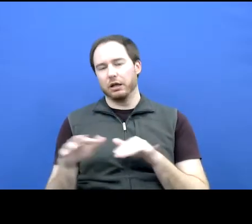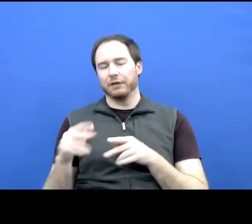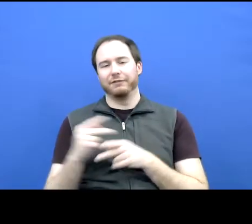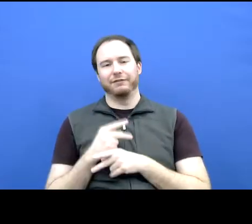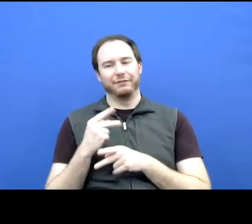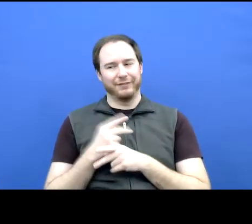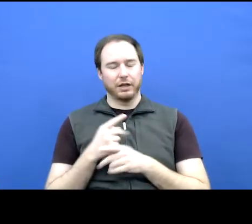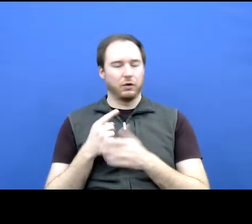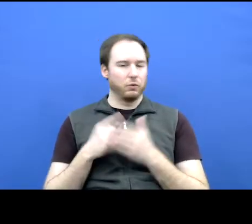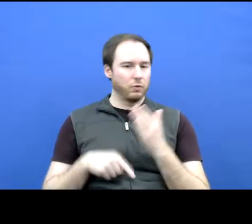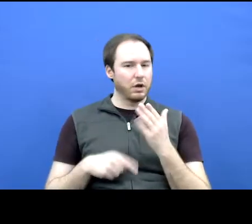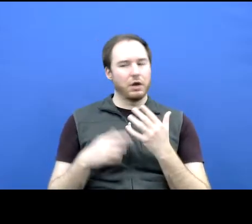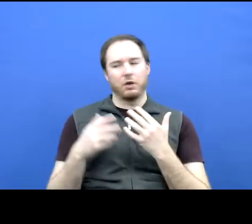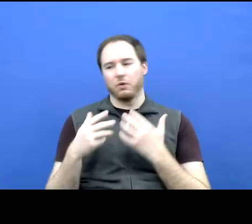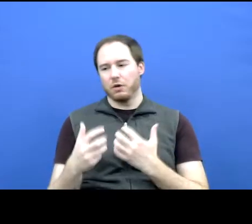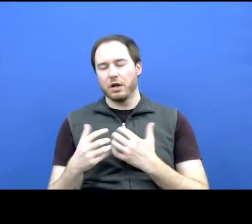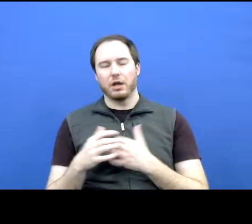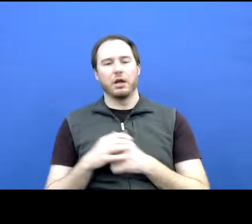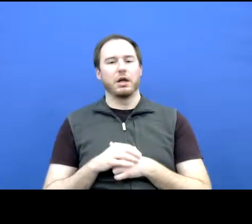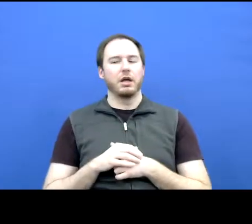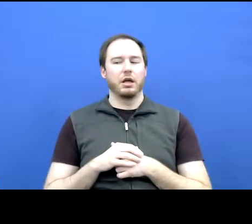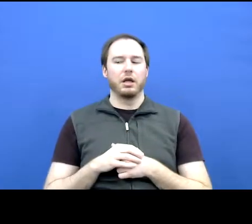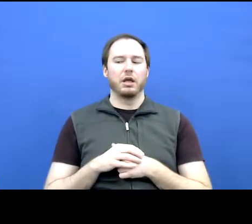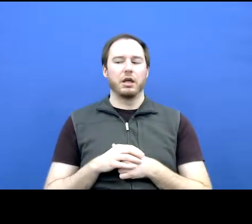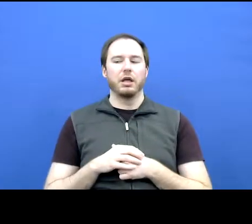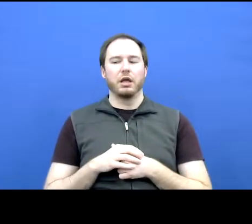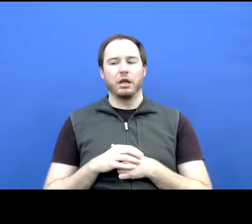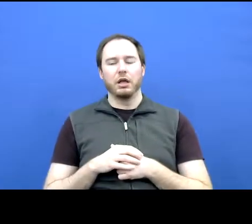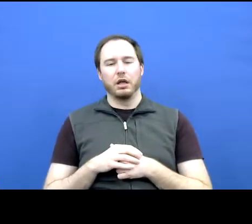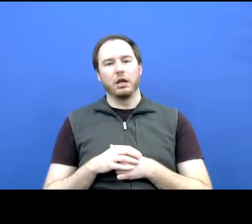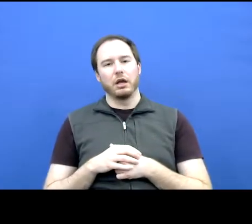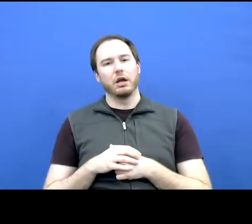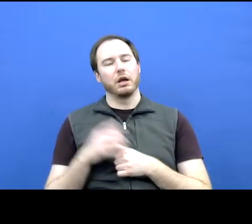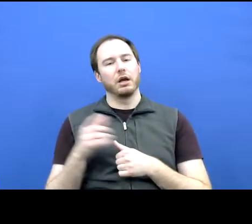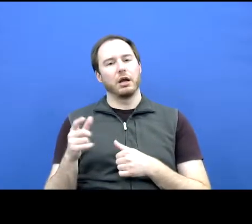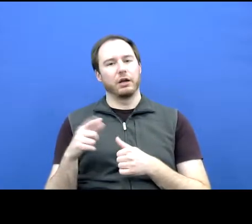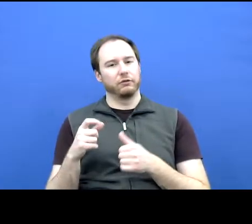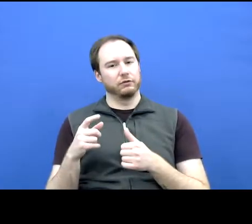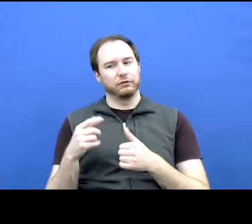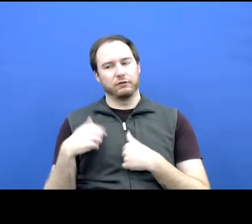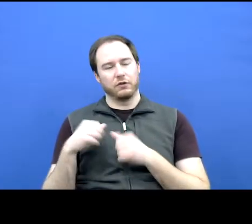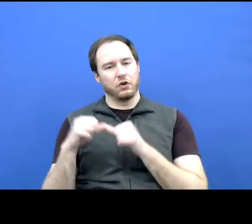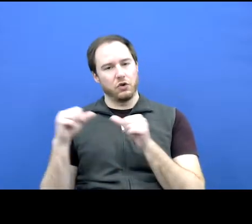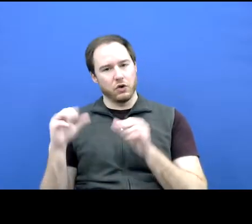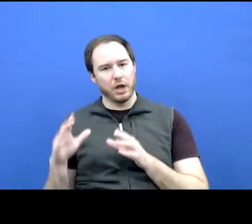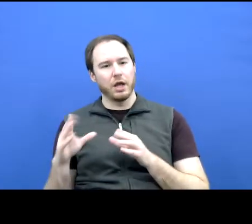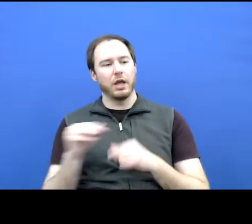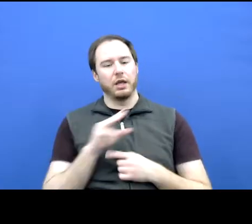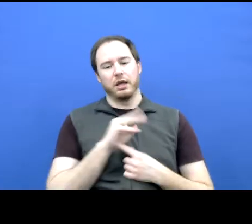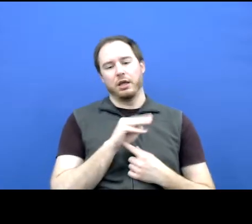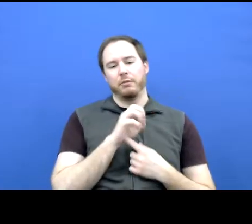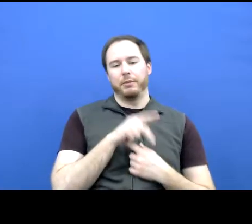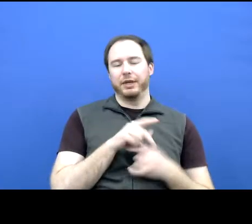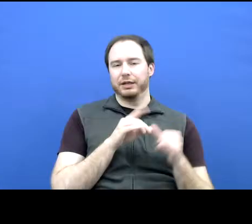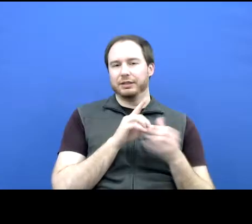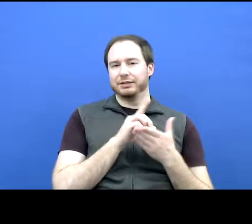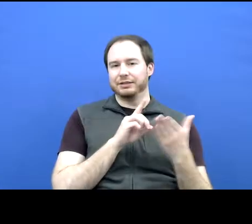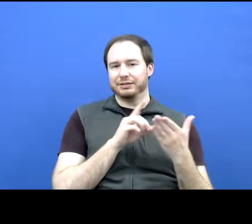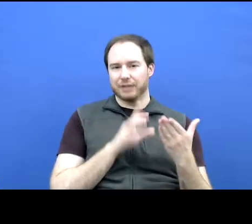out what we want to do. We've got both the architects and the MEP designers,